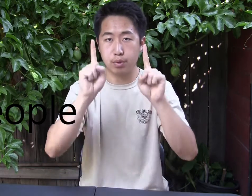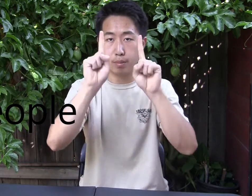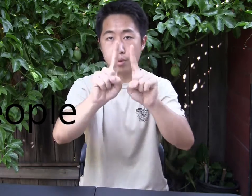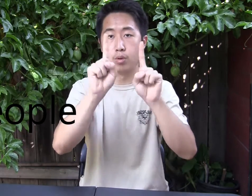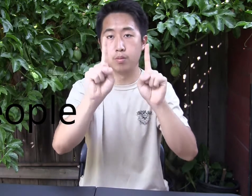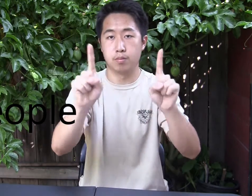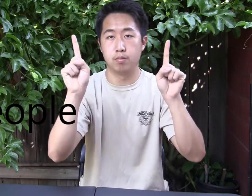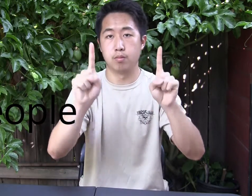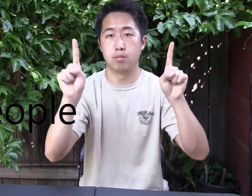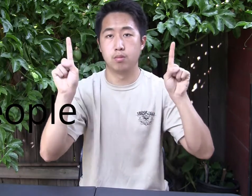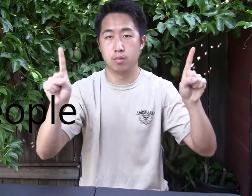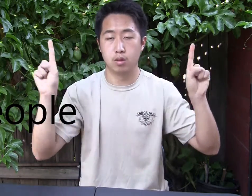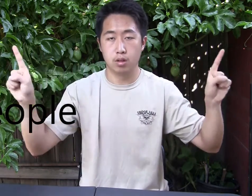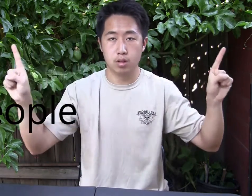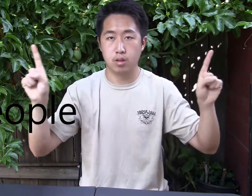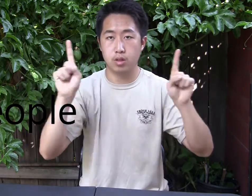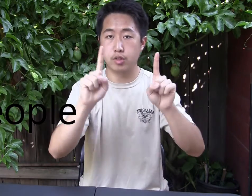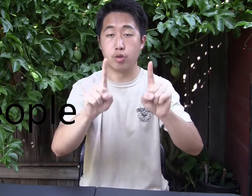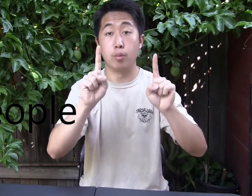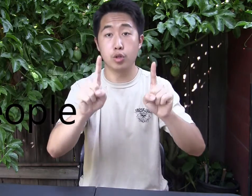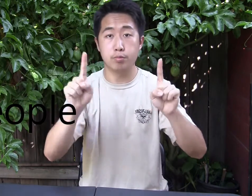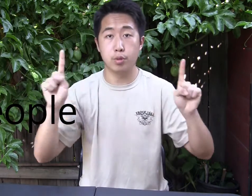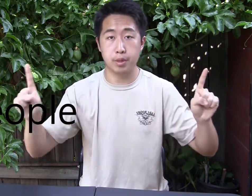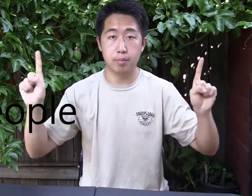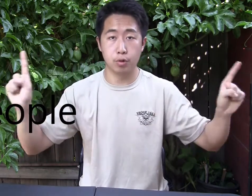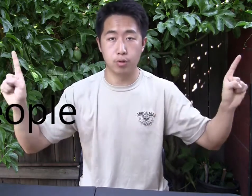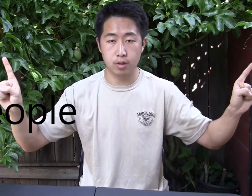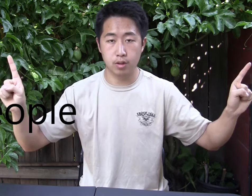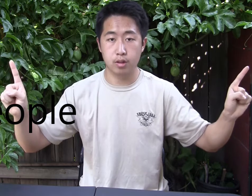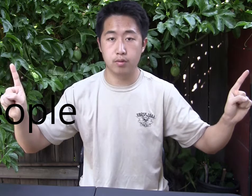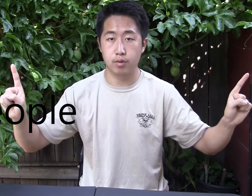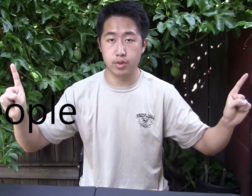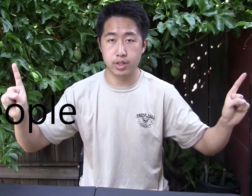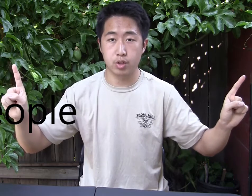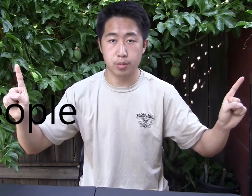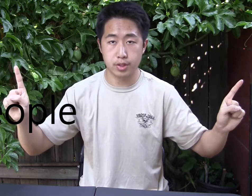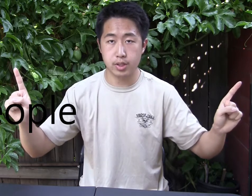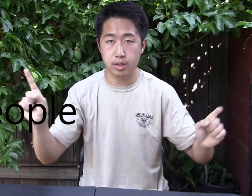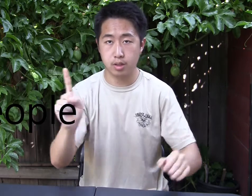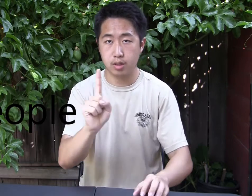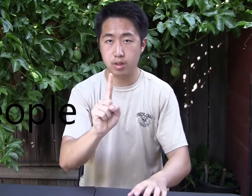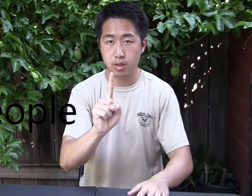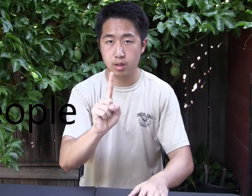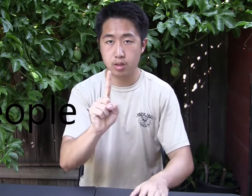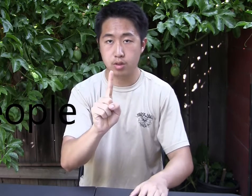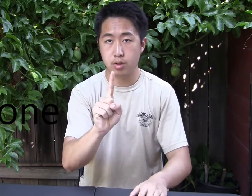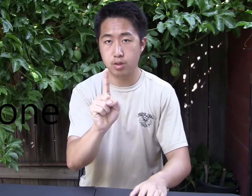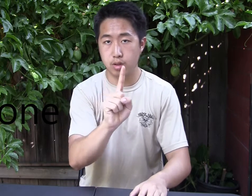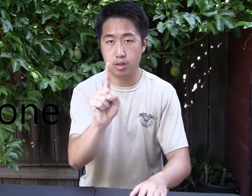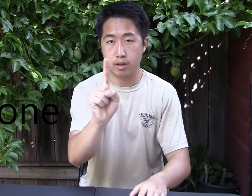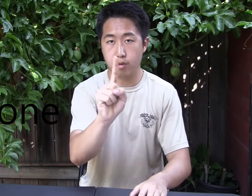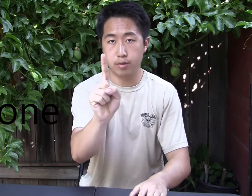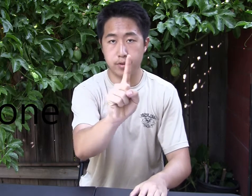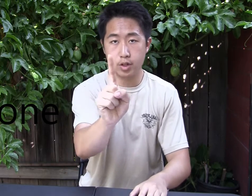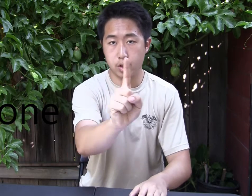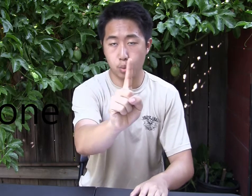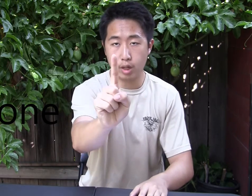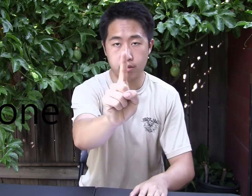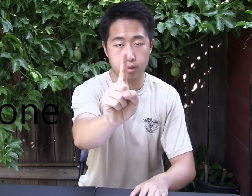People. This is for multiple people. For a single person, have one finger and wave it forward